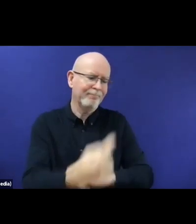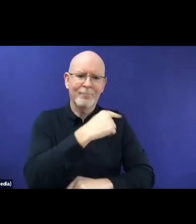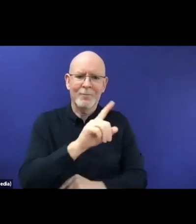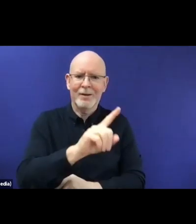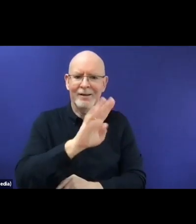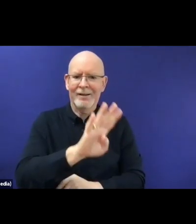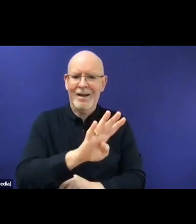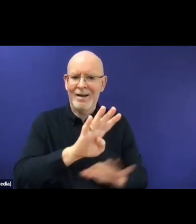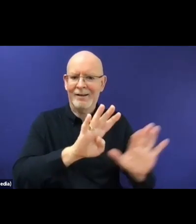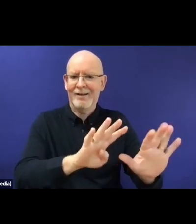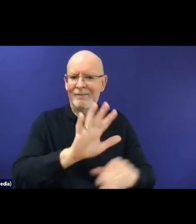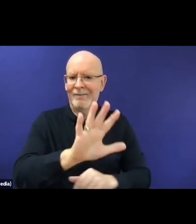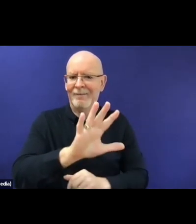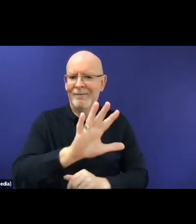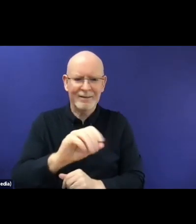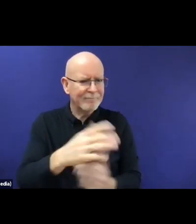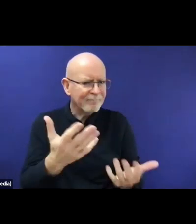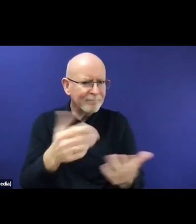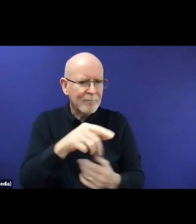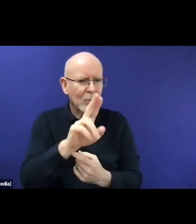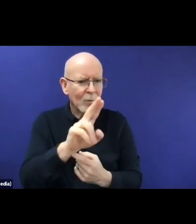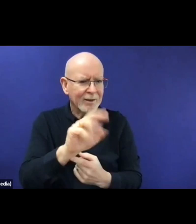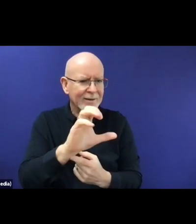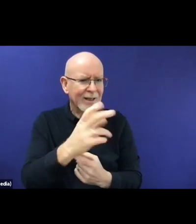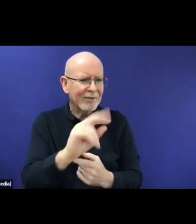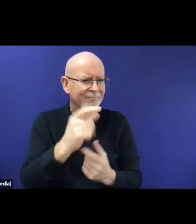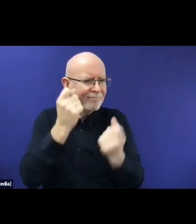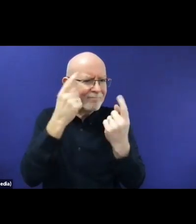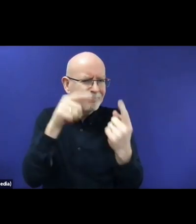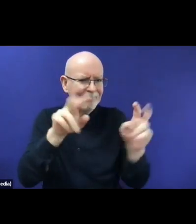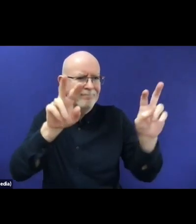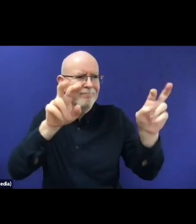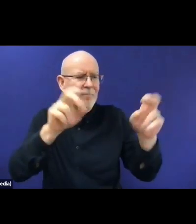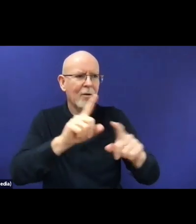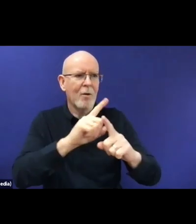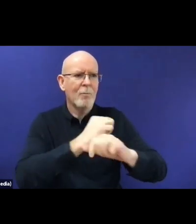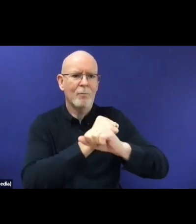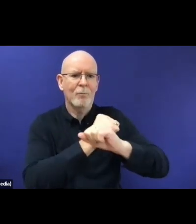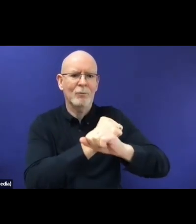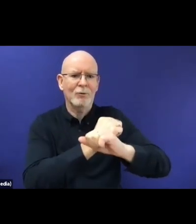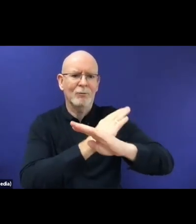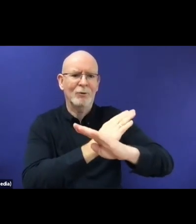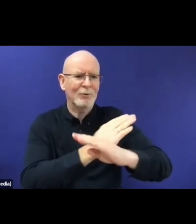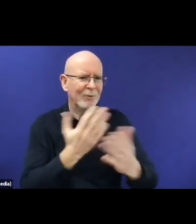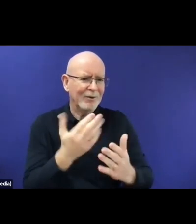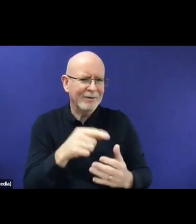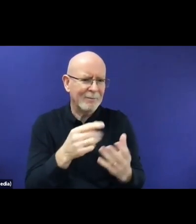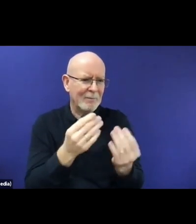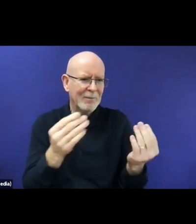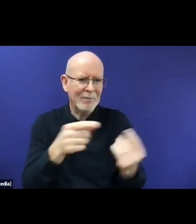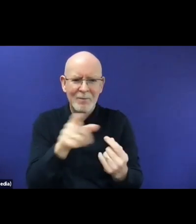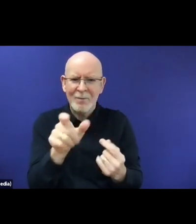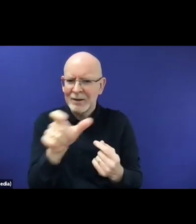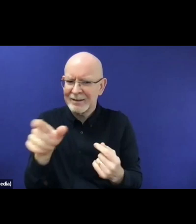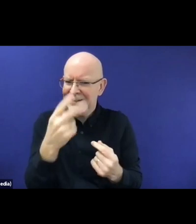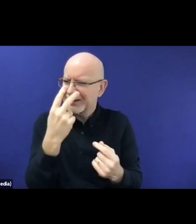who lacked the protection of their own government, and therefore an organization was established to be, if you wish, the consulate